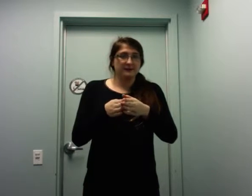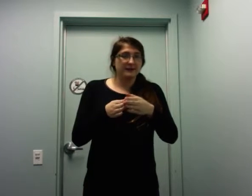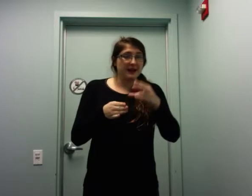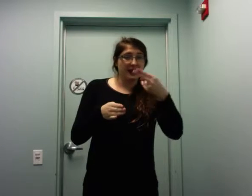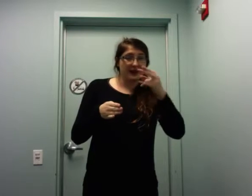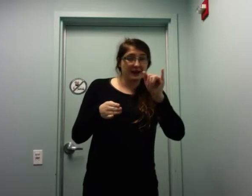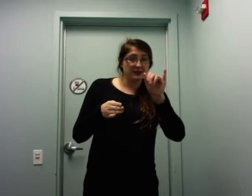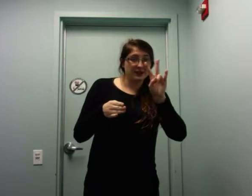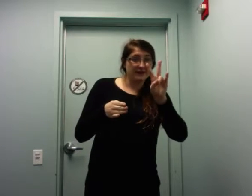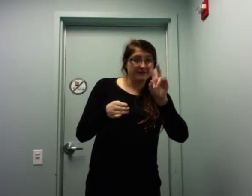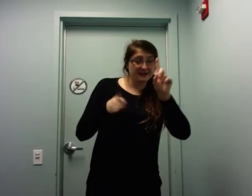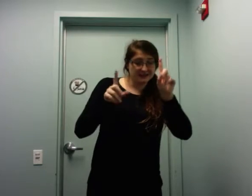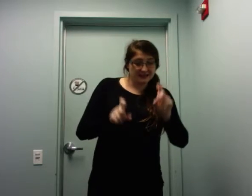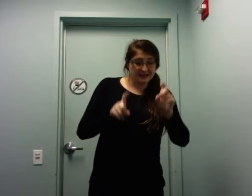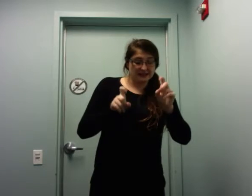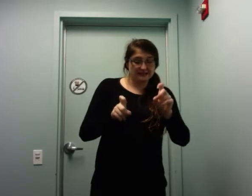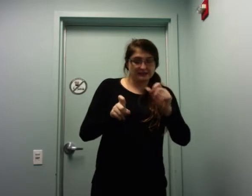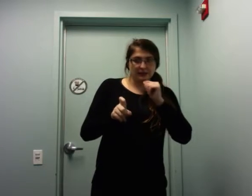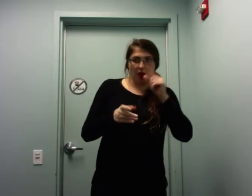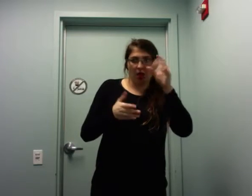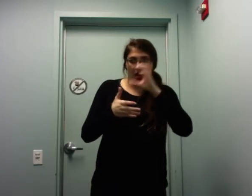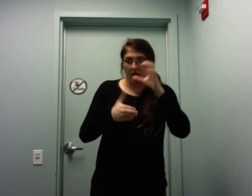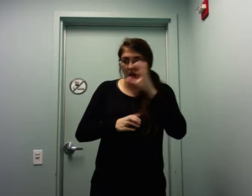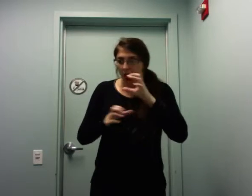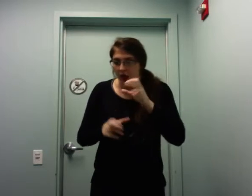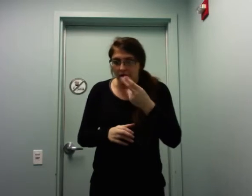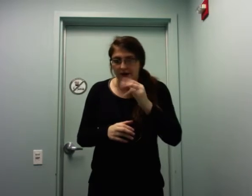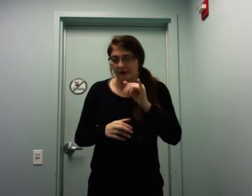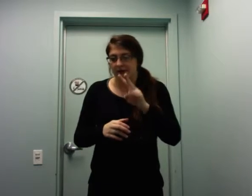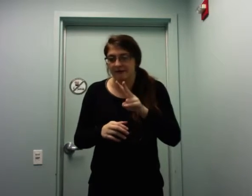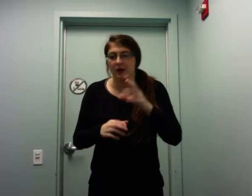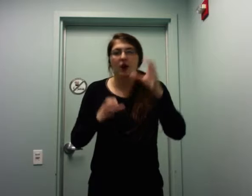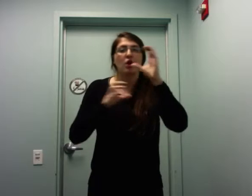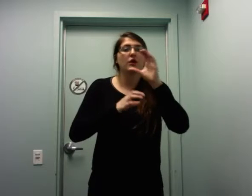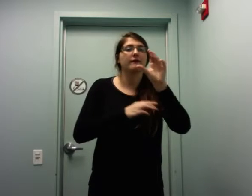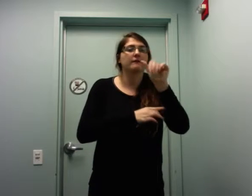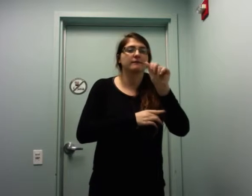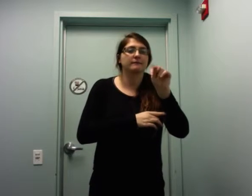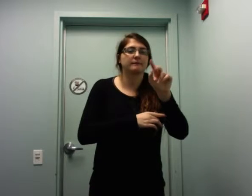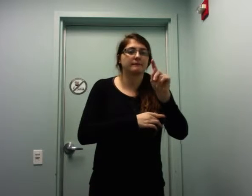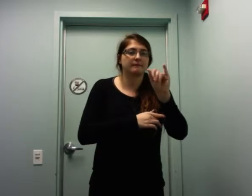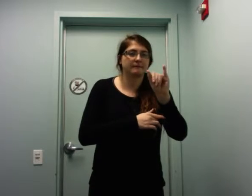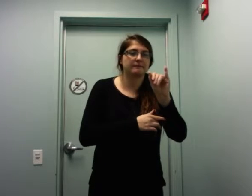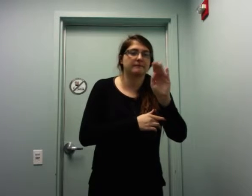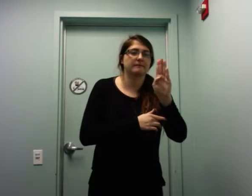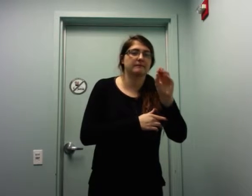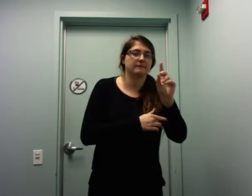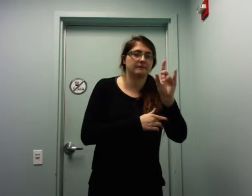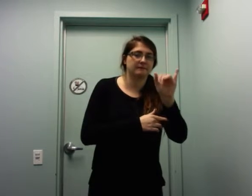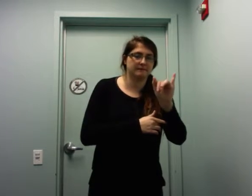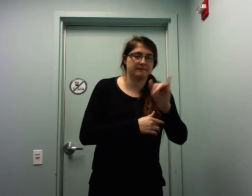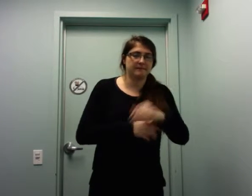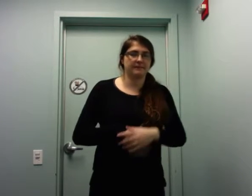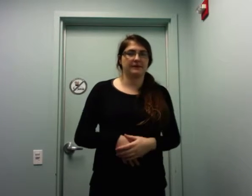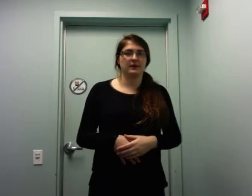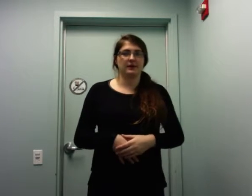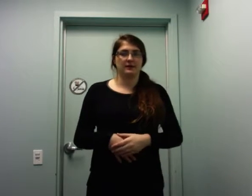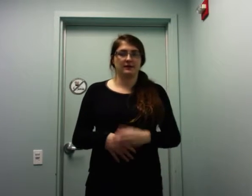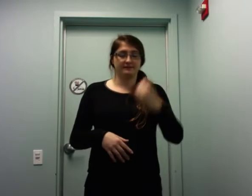virus. So if a person became infected with HIV 2 weeks ago and was tested today,